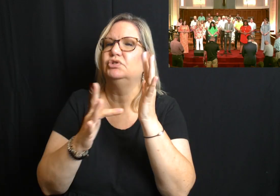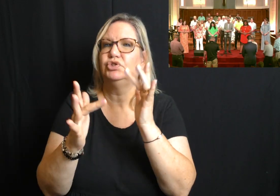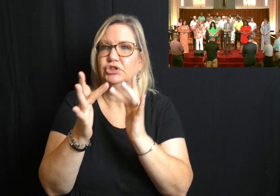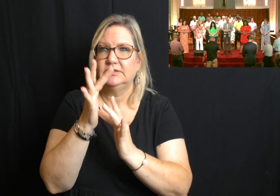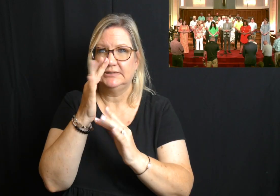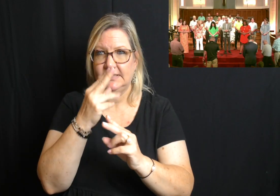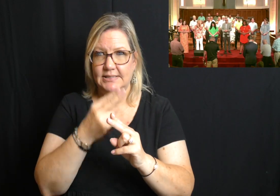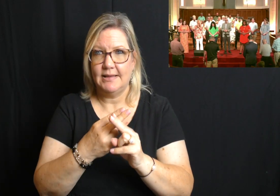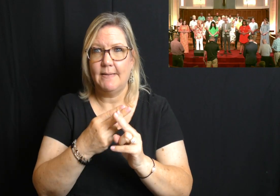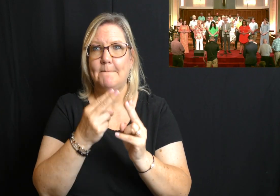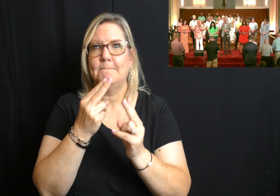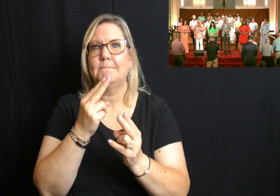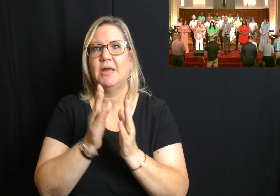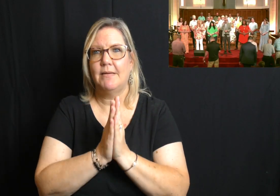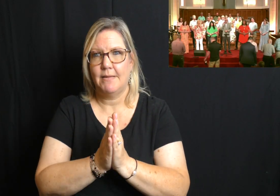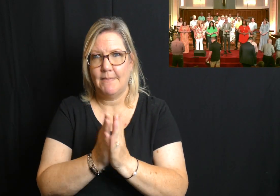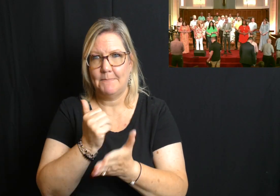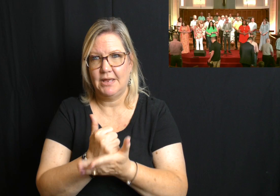pray. Amen.